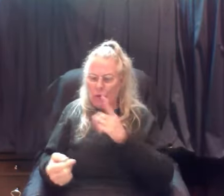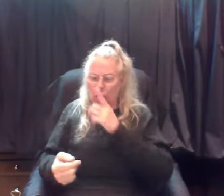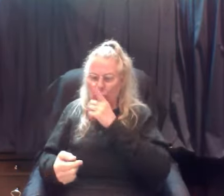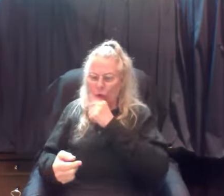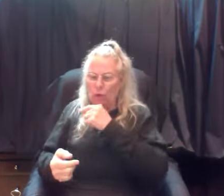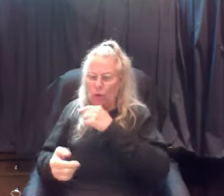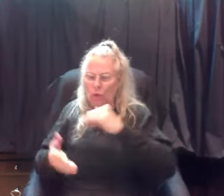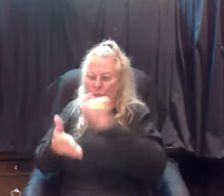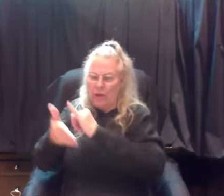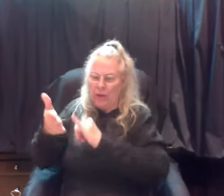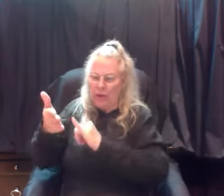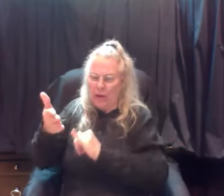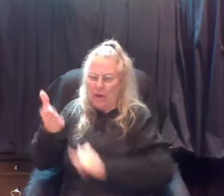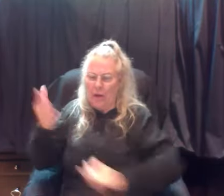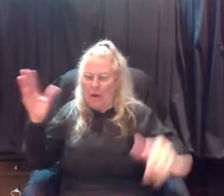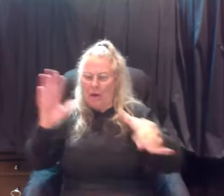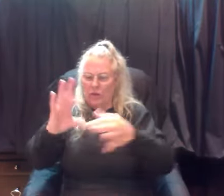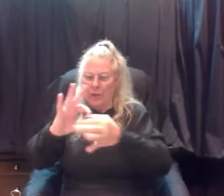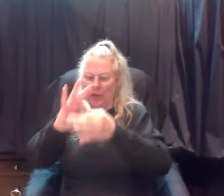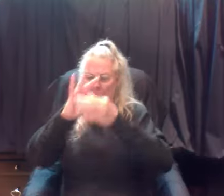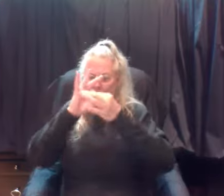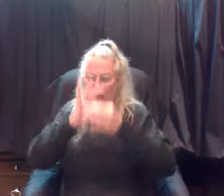whom the hearts belong